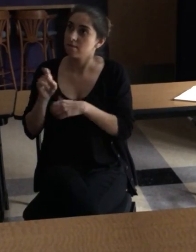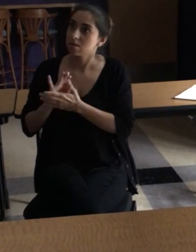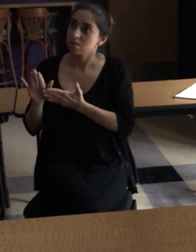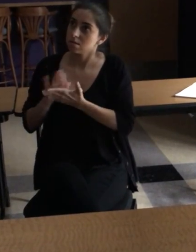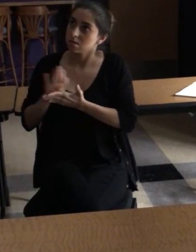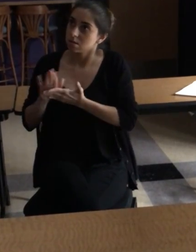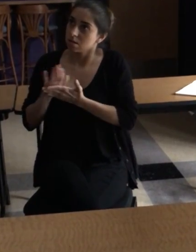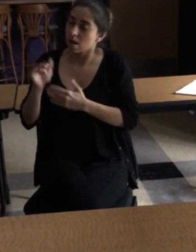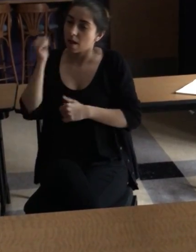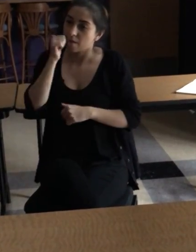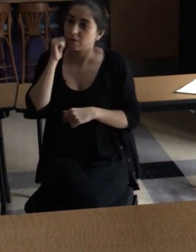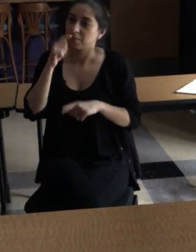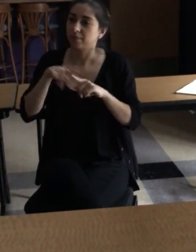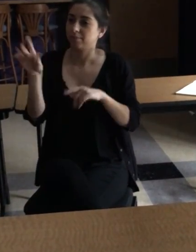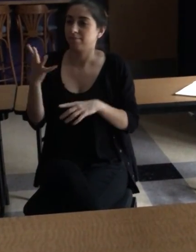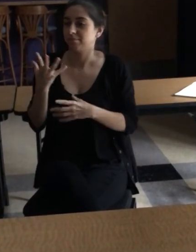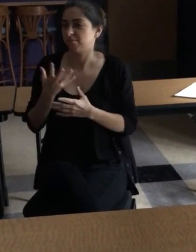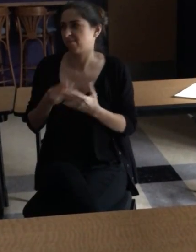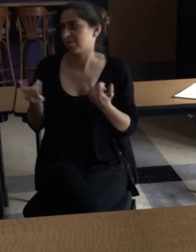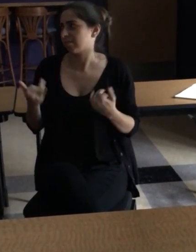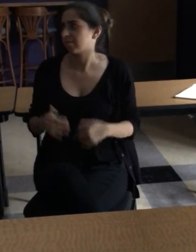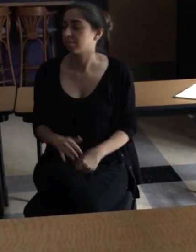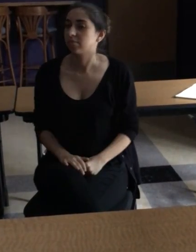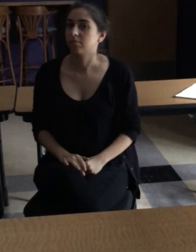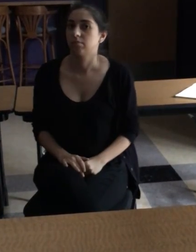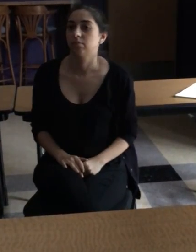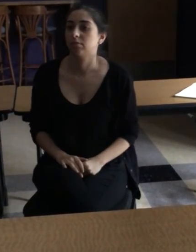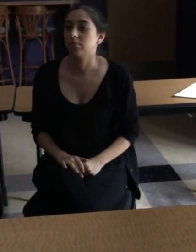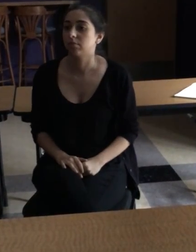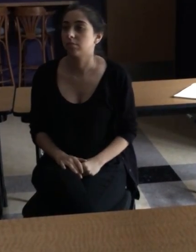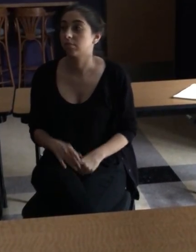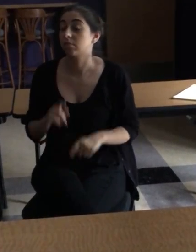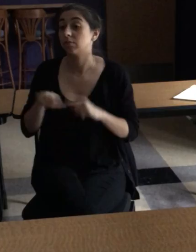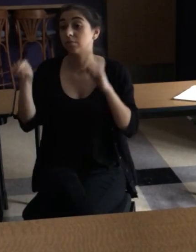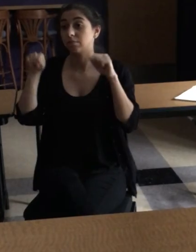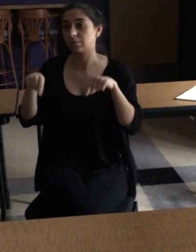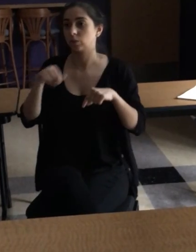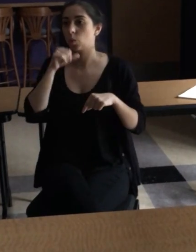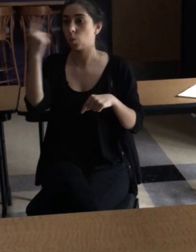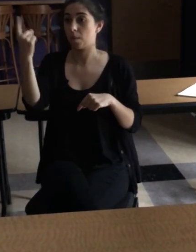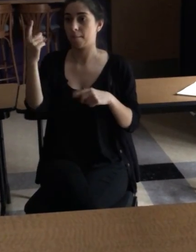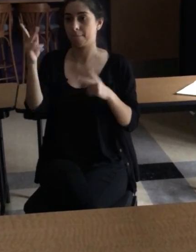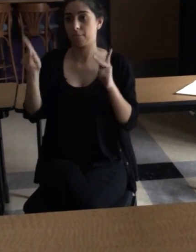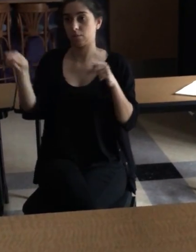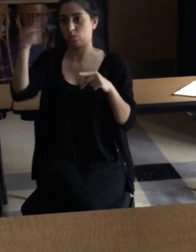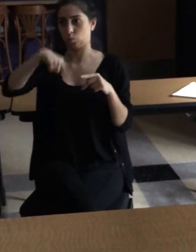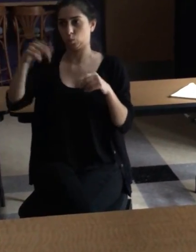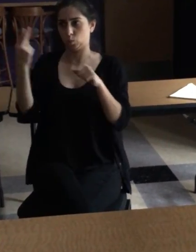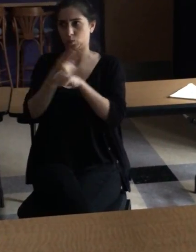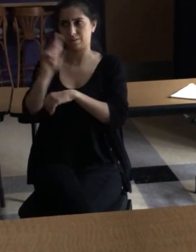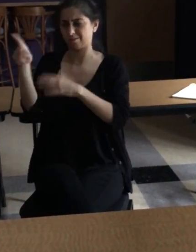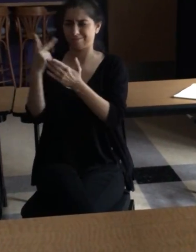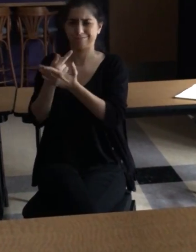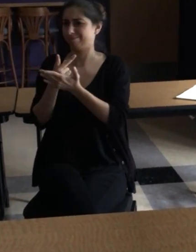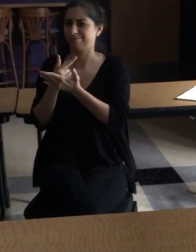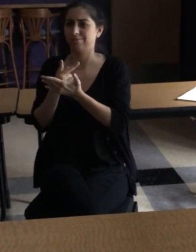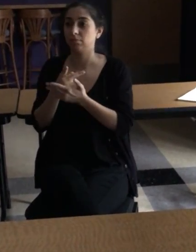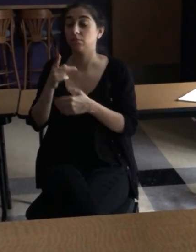And so, we are not the only ones that use that kitchen. Adriana will put out a list